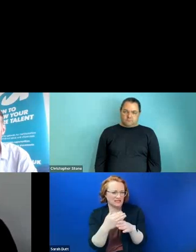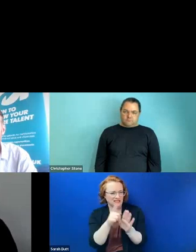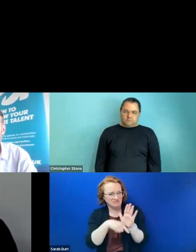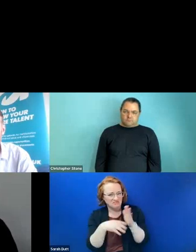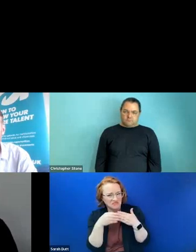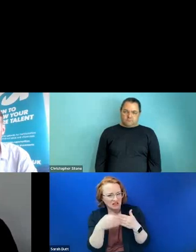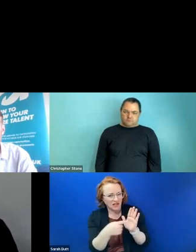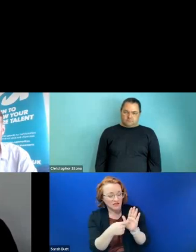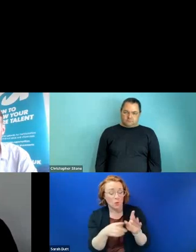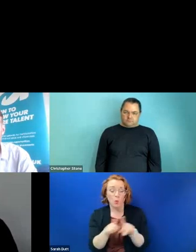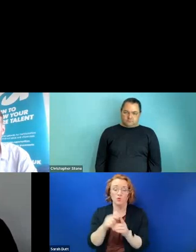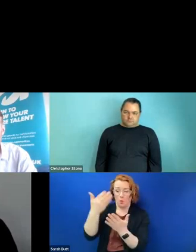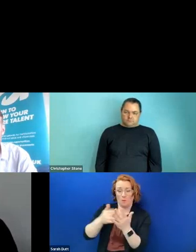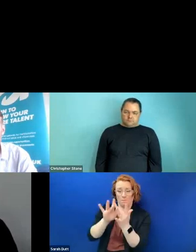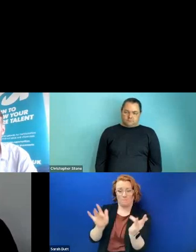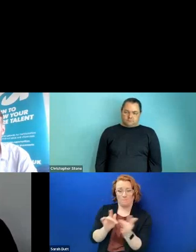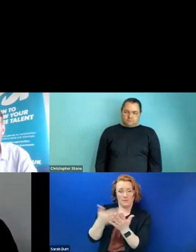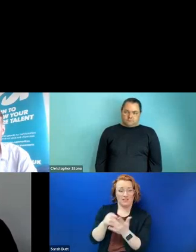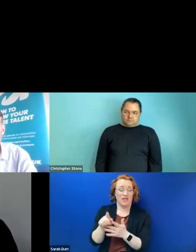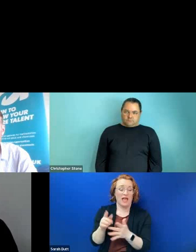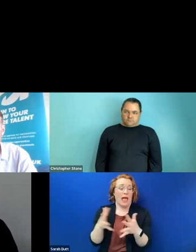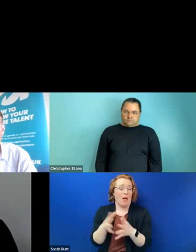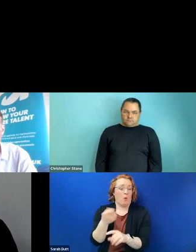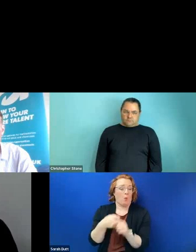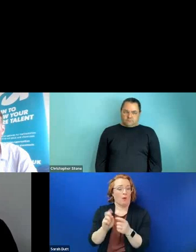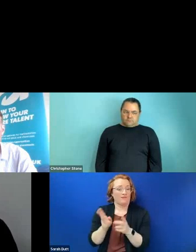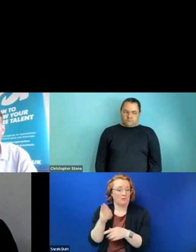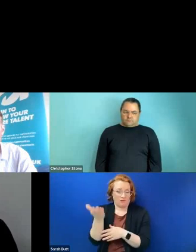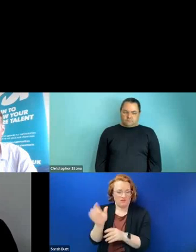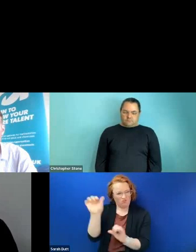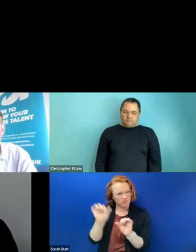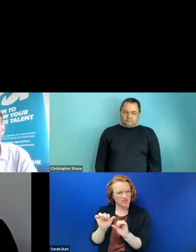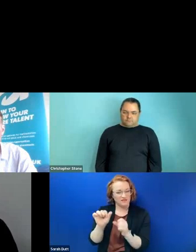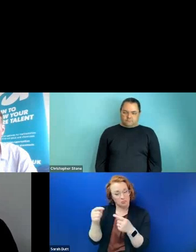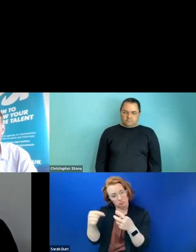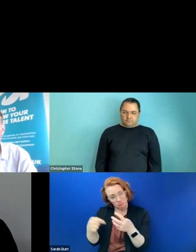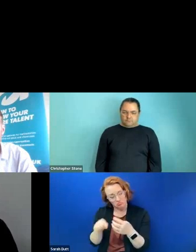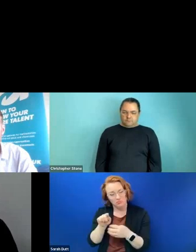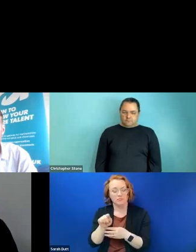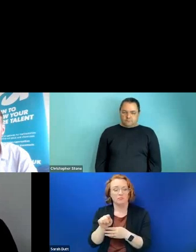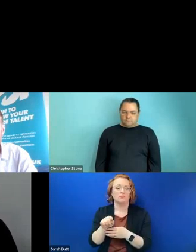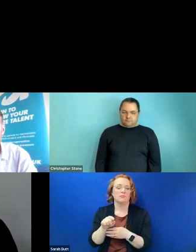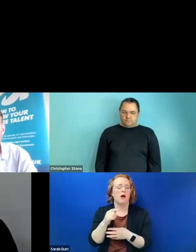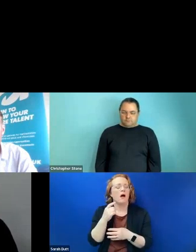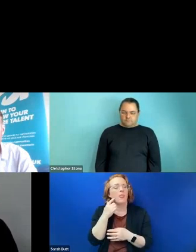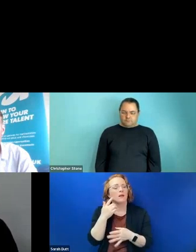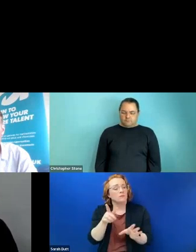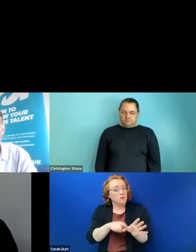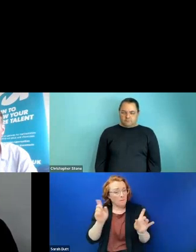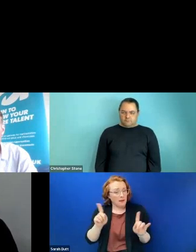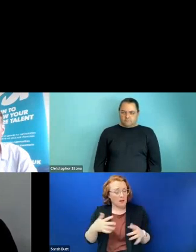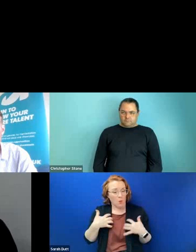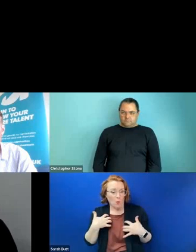page on how to become an interpreter, just in a very brief format. And I think for young people who are